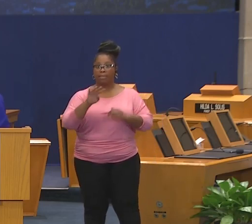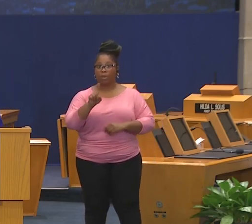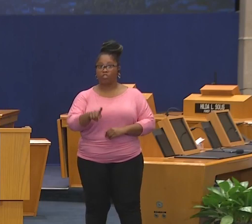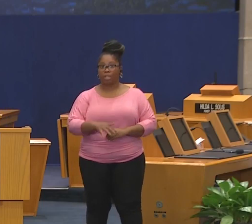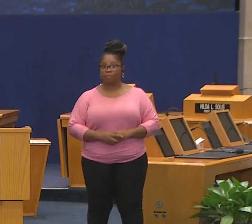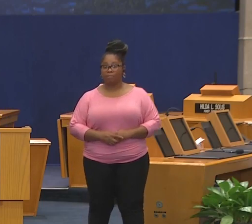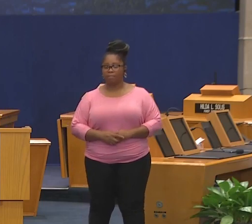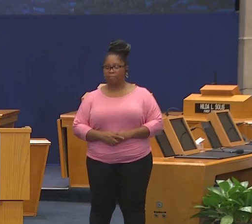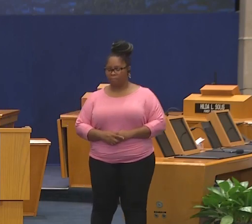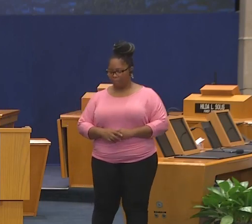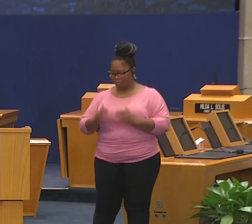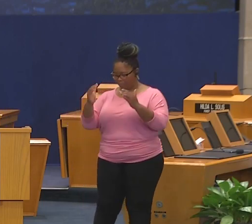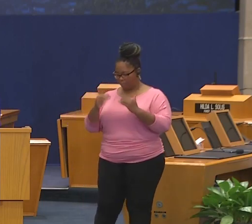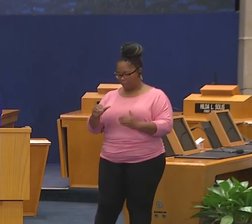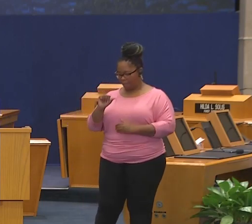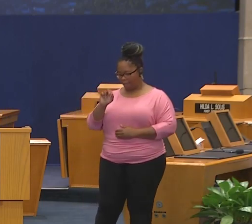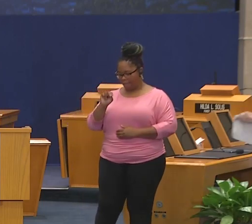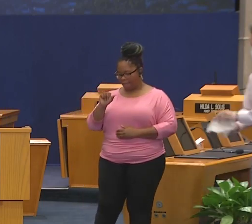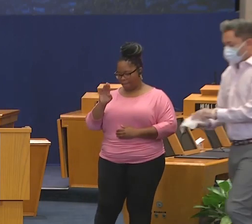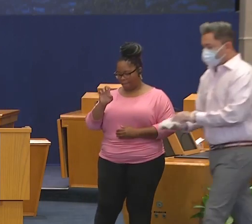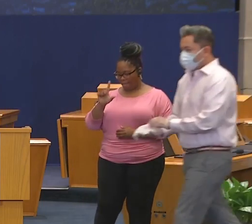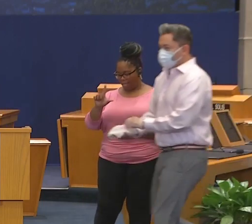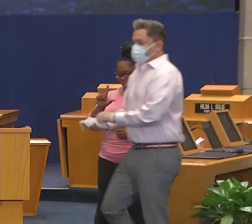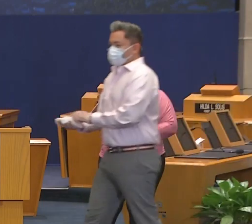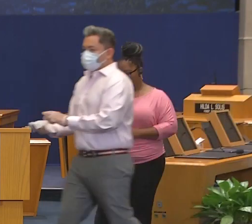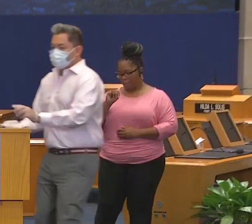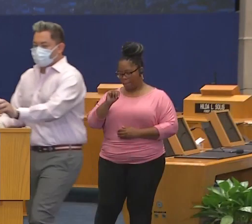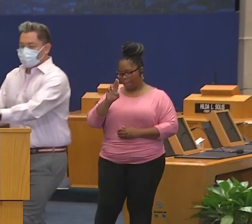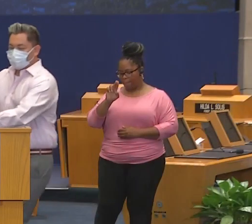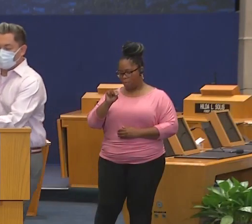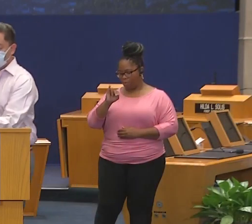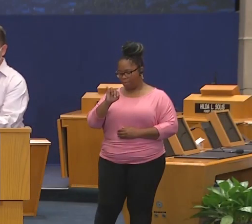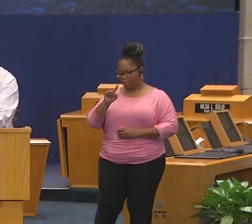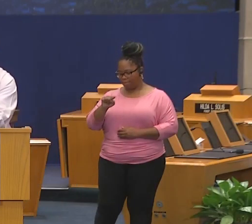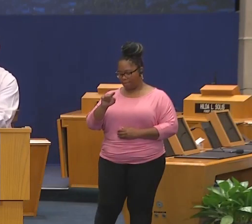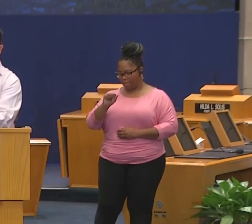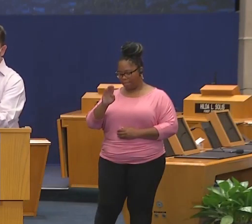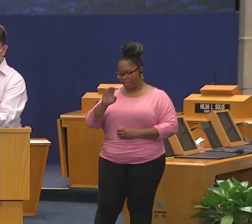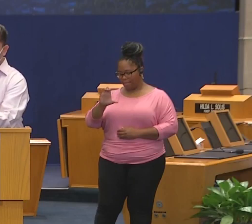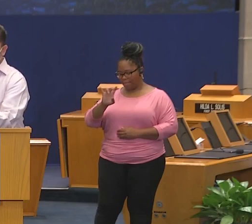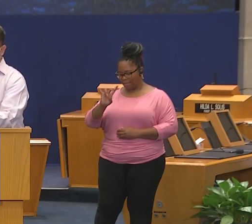And next we turn to the line of Annabelle Munoz with ABC7. Please go ahead.